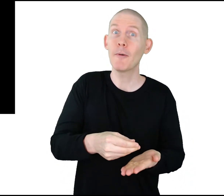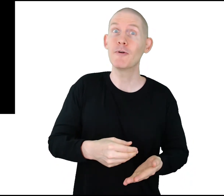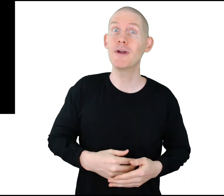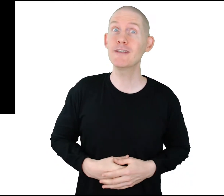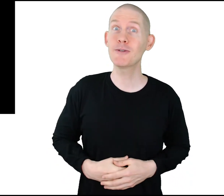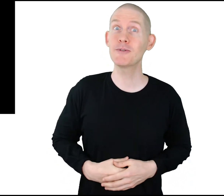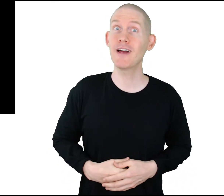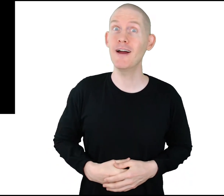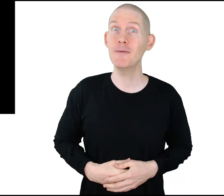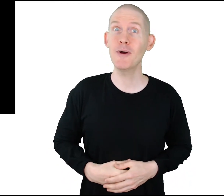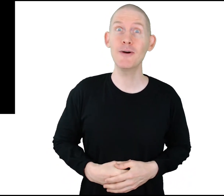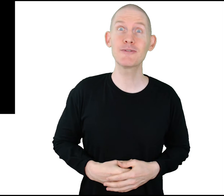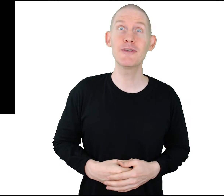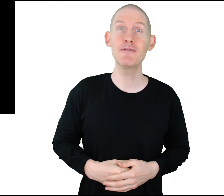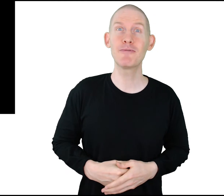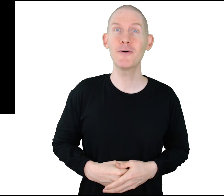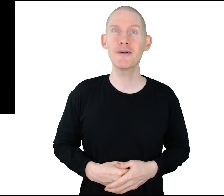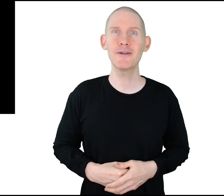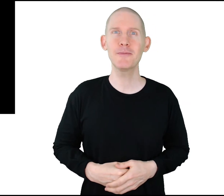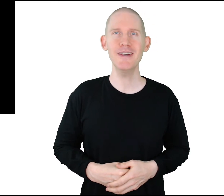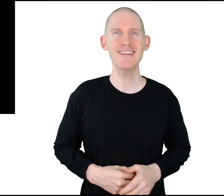would raise those eyebrows, lean forward a little bit.